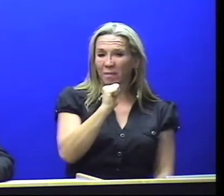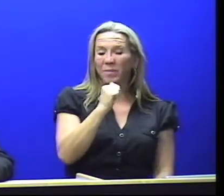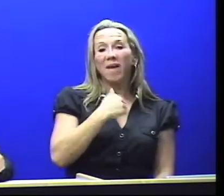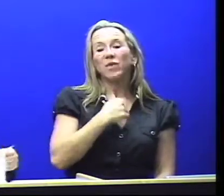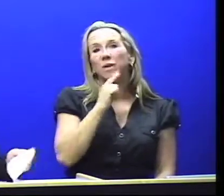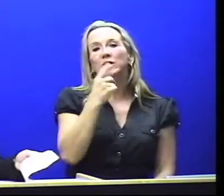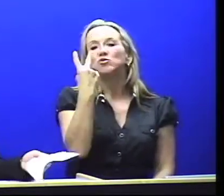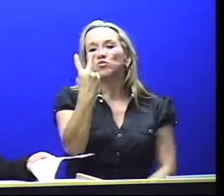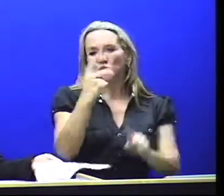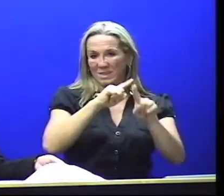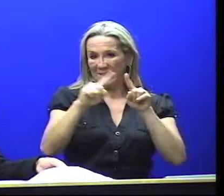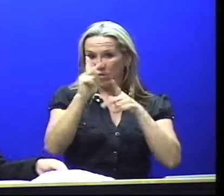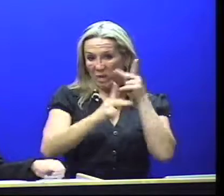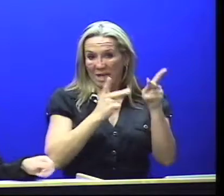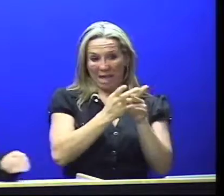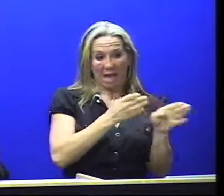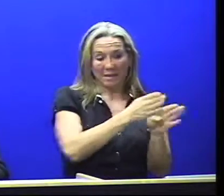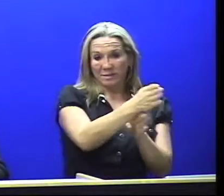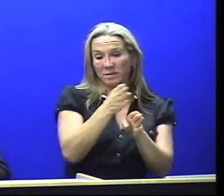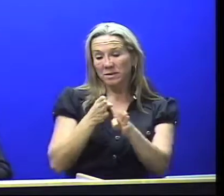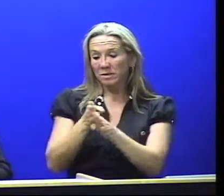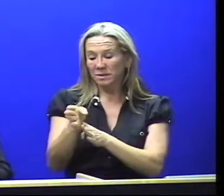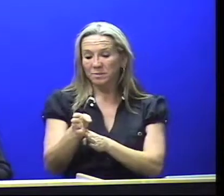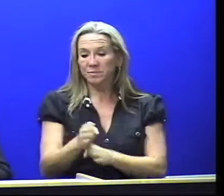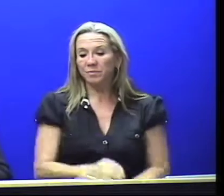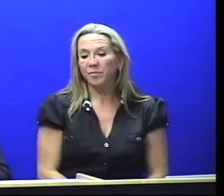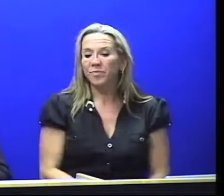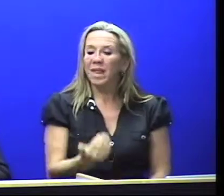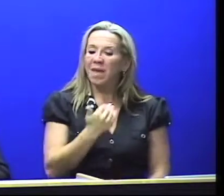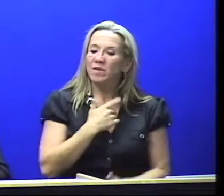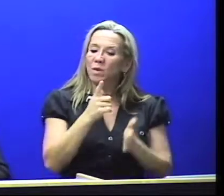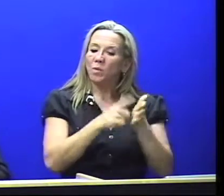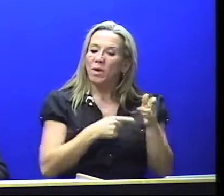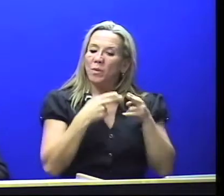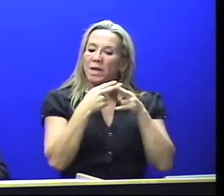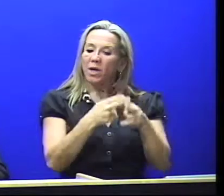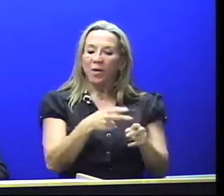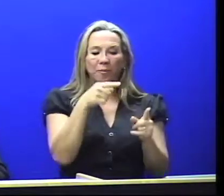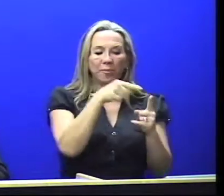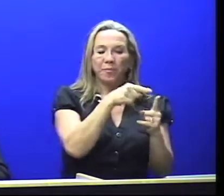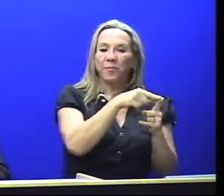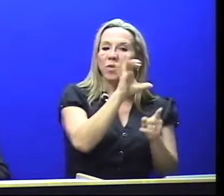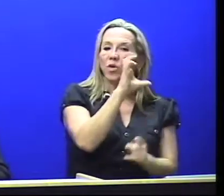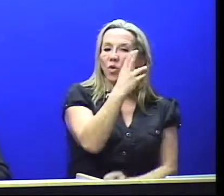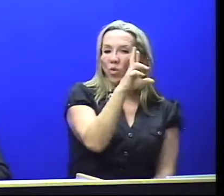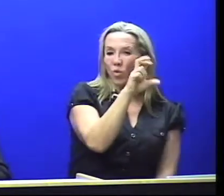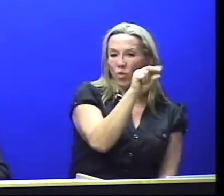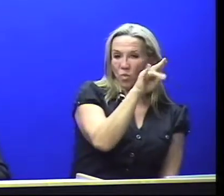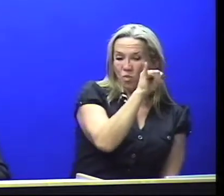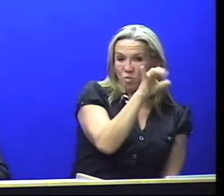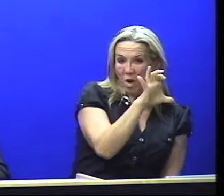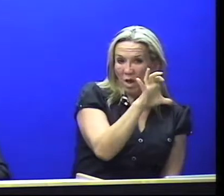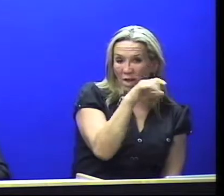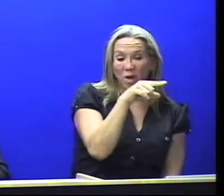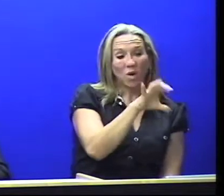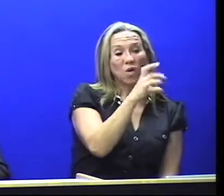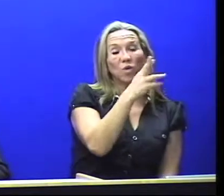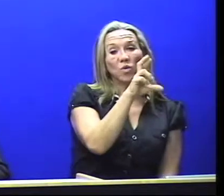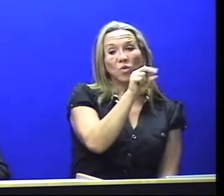different types of leukemia. There is a chronic leukemia, and that's a